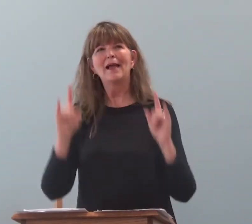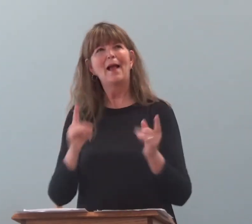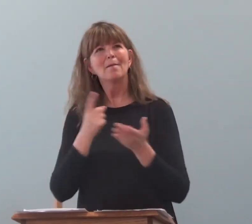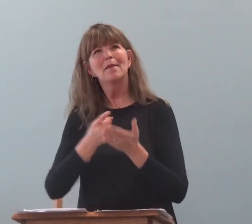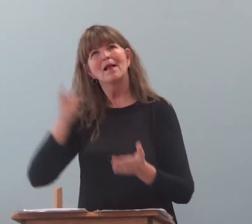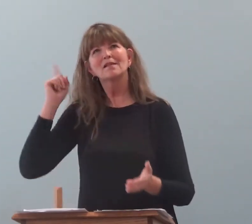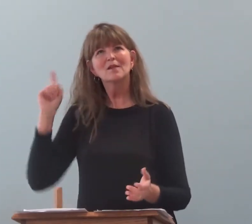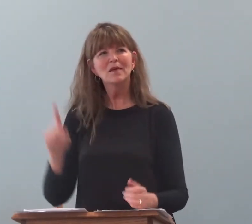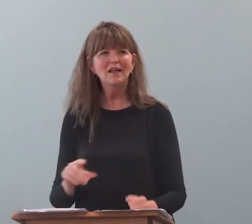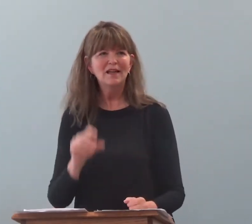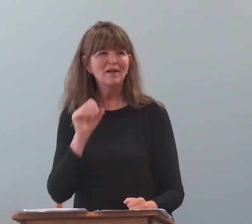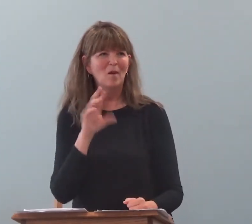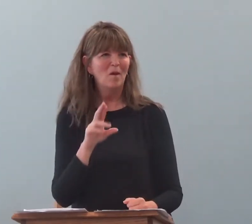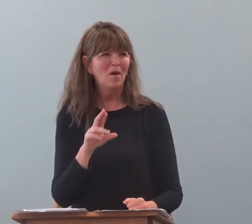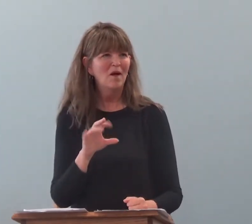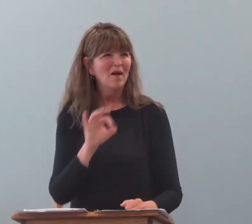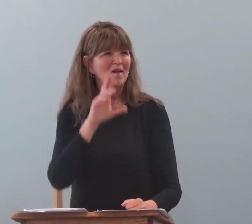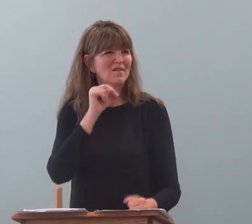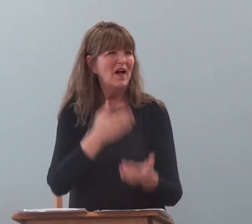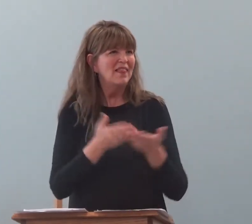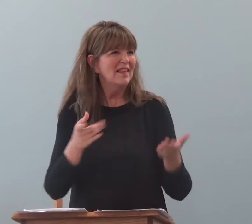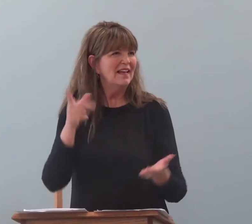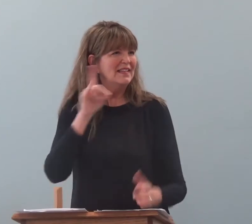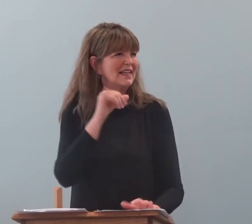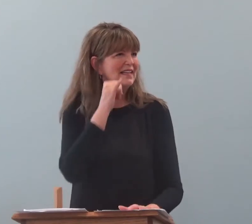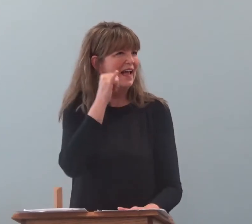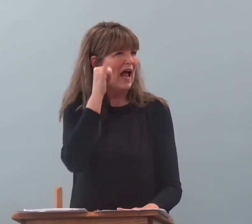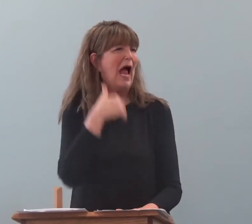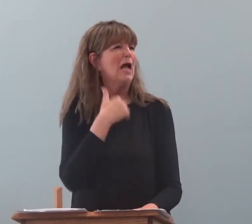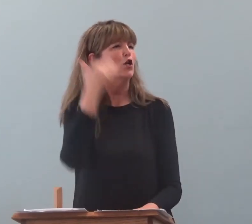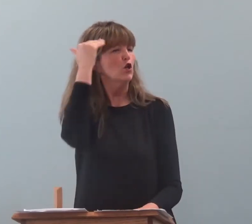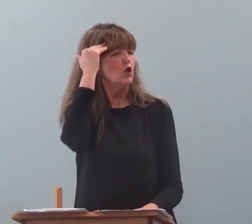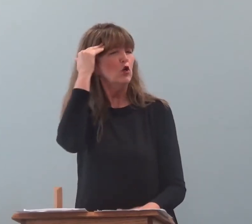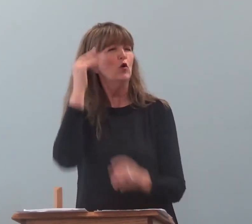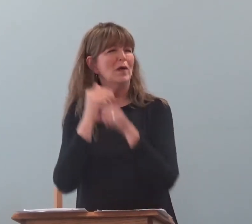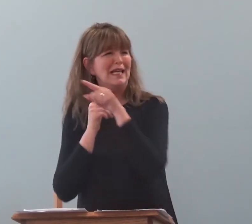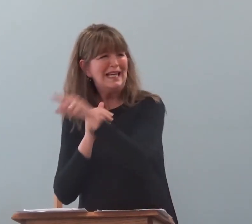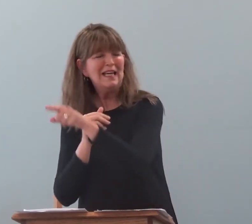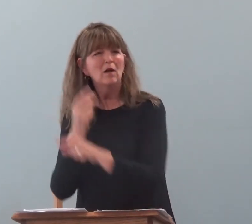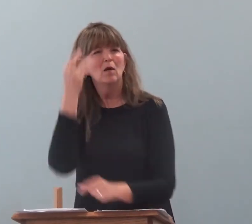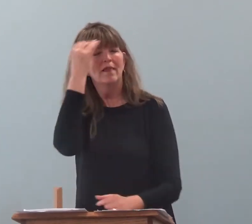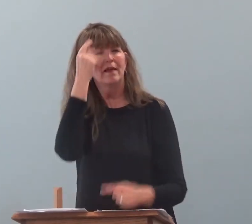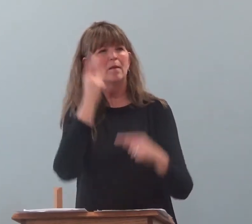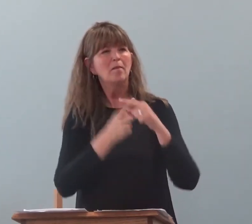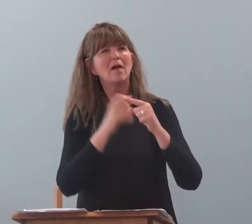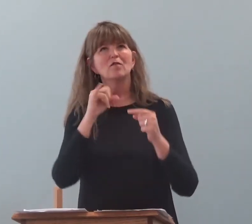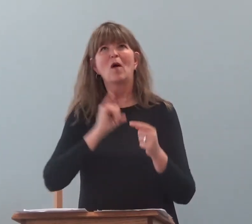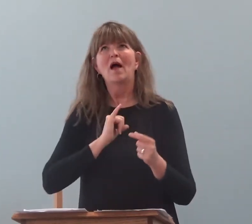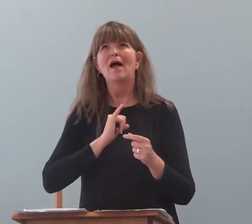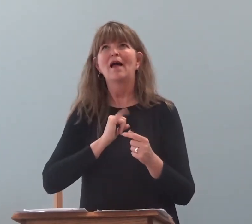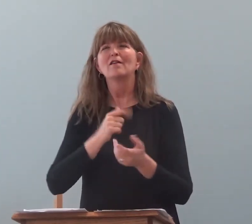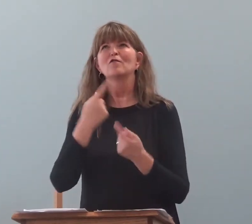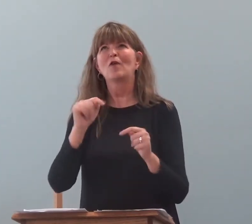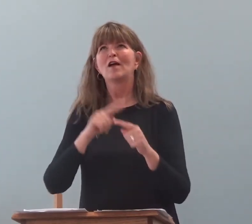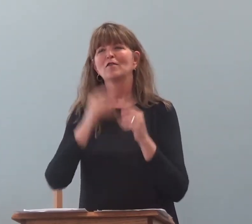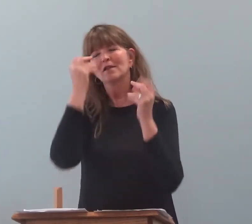stuff. He'll be thinking about all the fun he had at camp last week or all the fun he did yesterday. I know he will be thinking